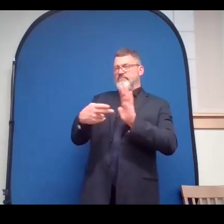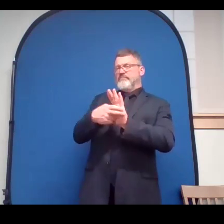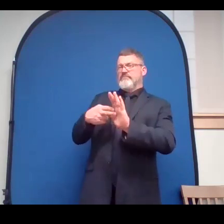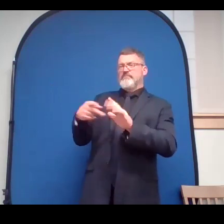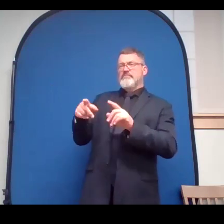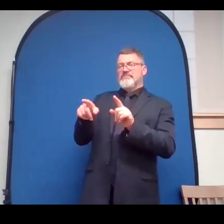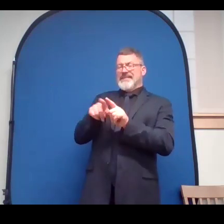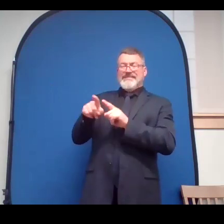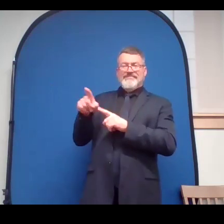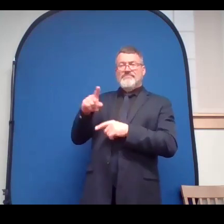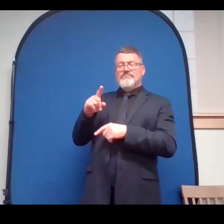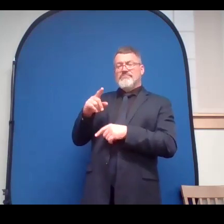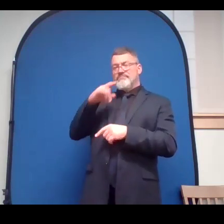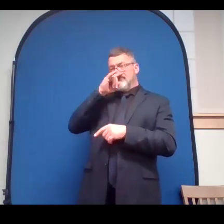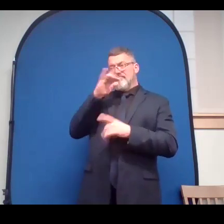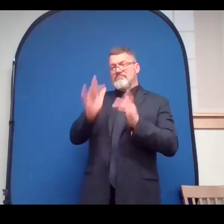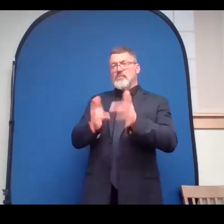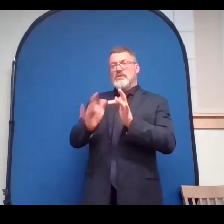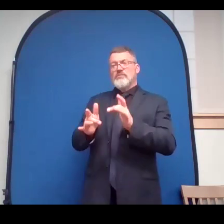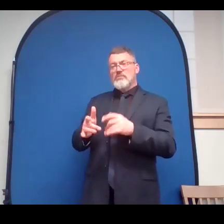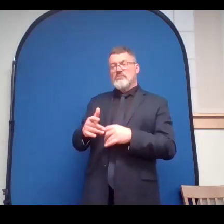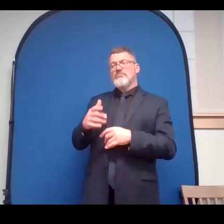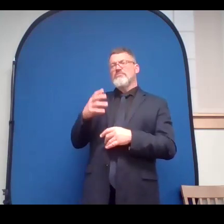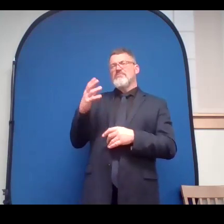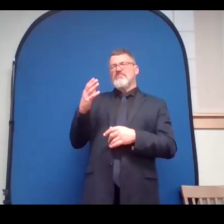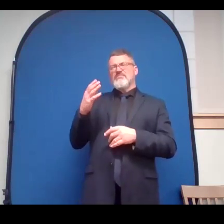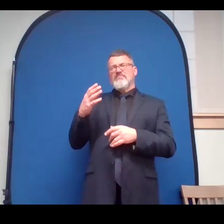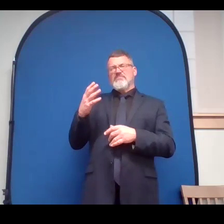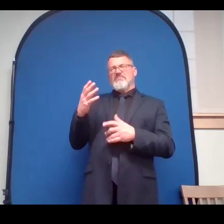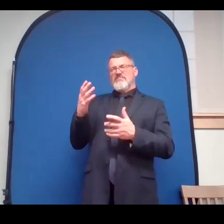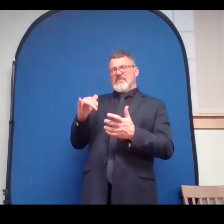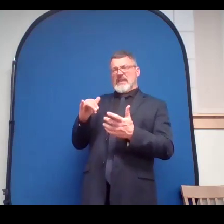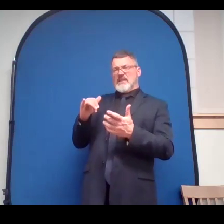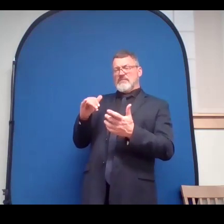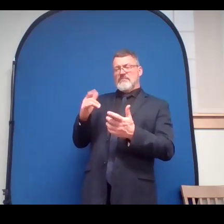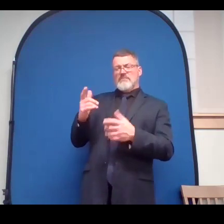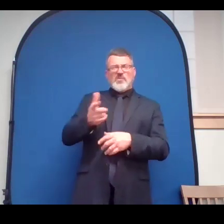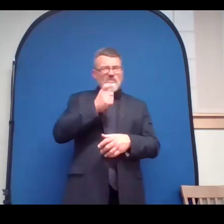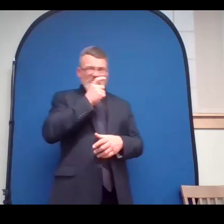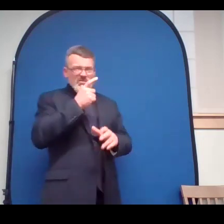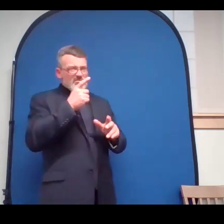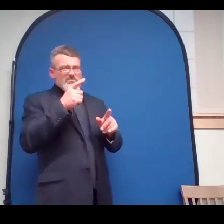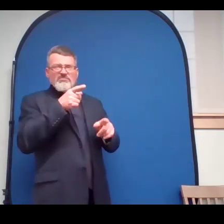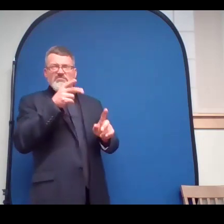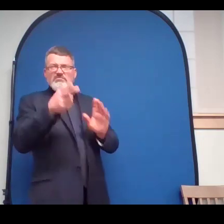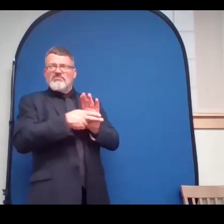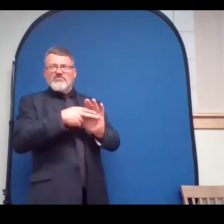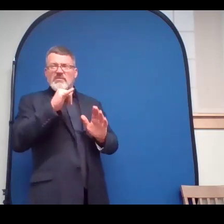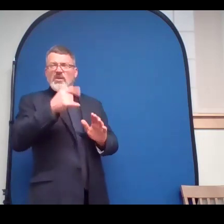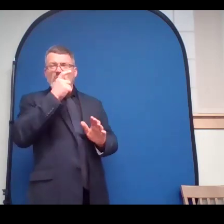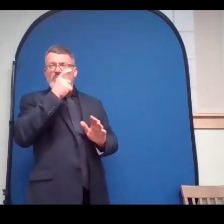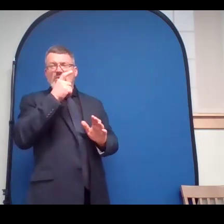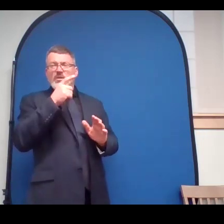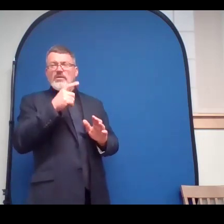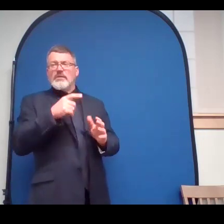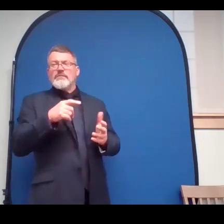I tried to get more information as far as who specifically was saying this. He didn't provide anything more. I said, did